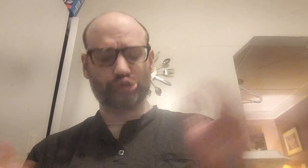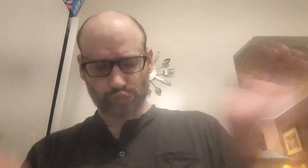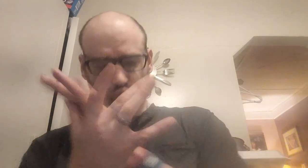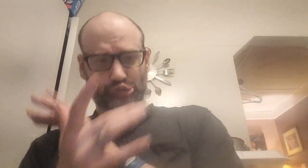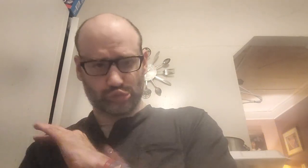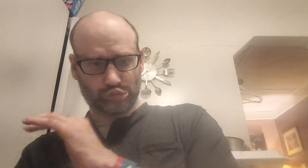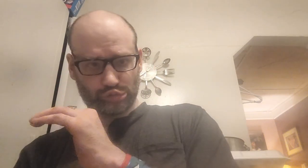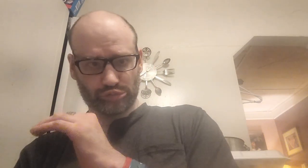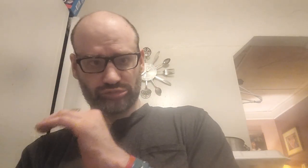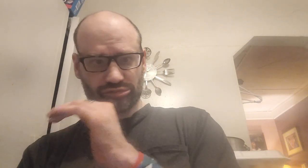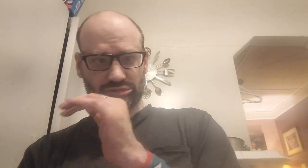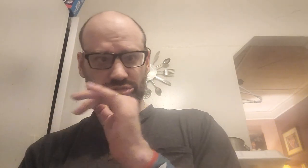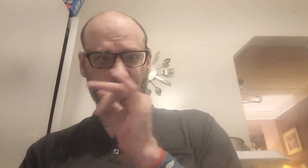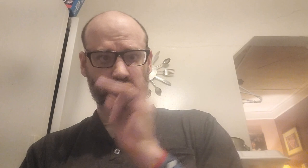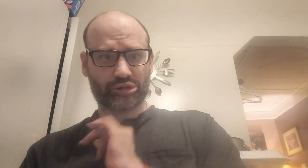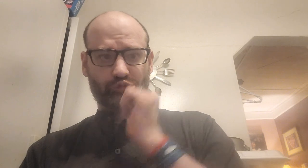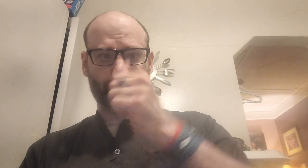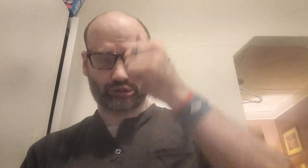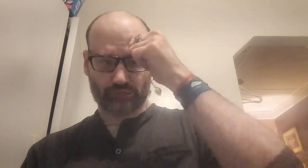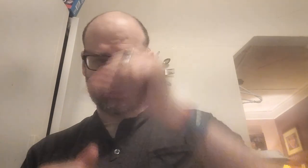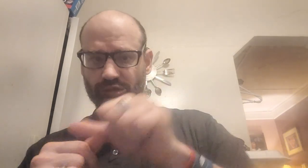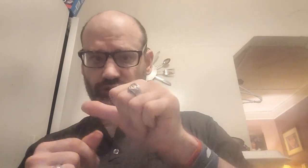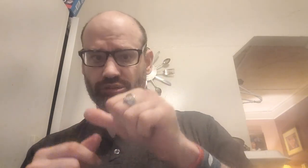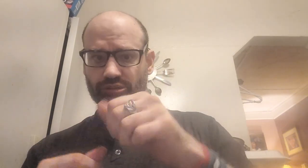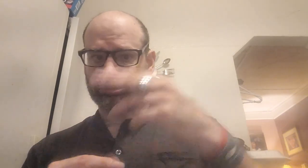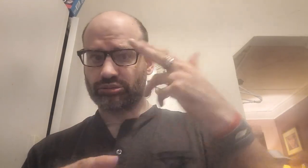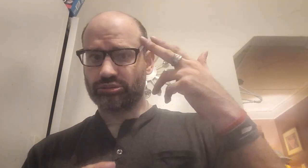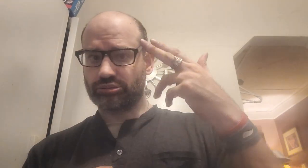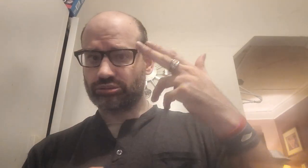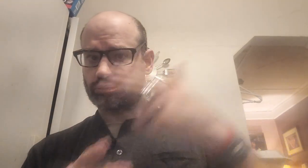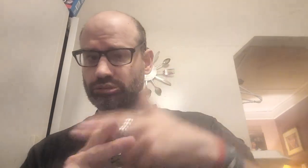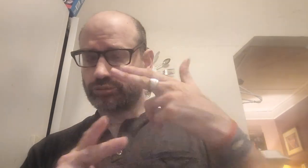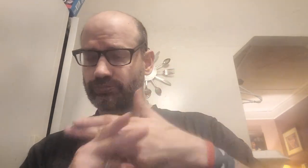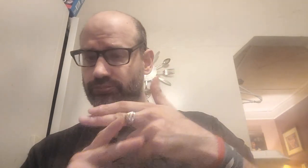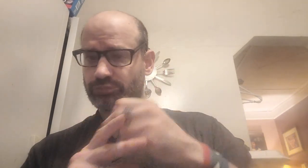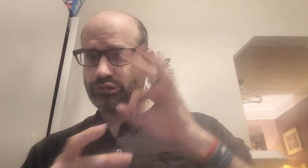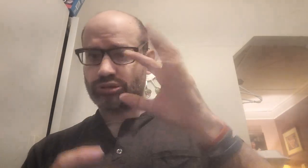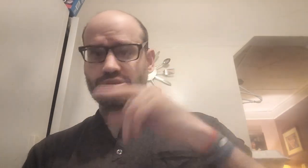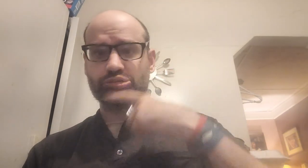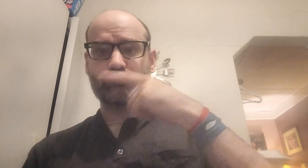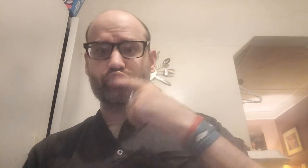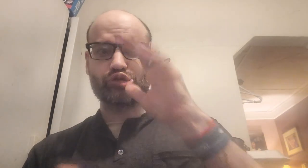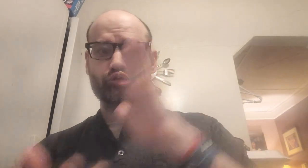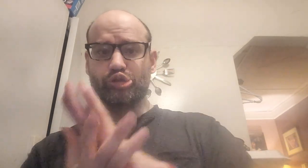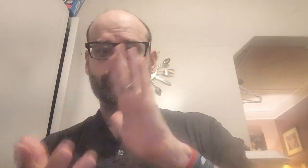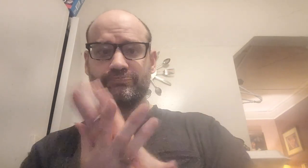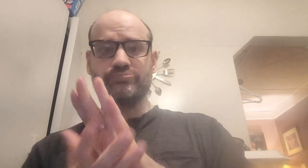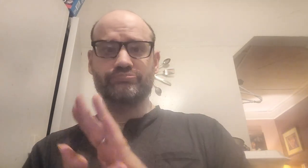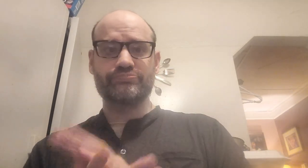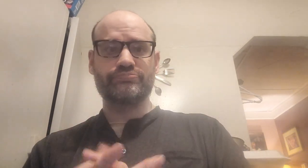Shit, I don't remember the name of hearing school.